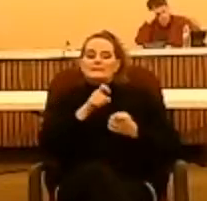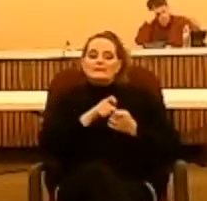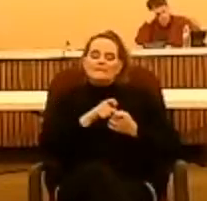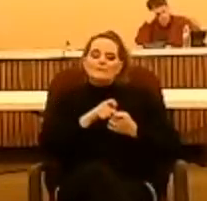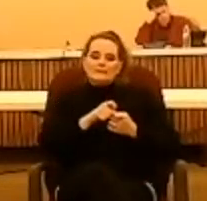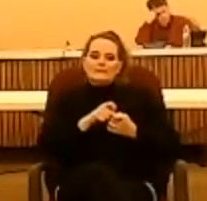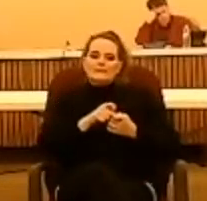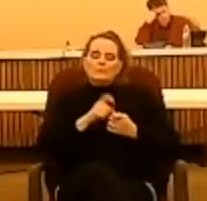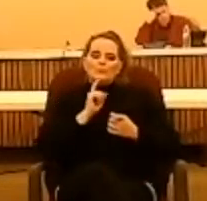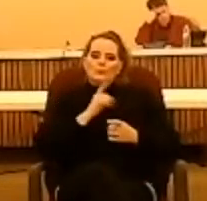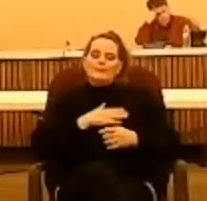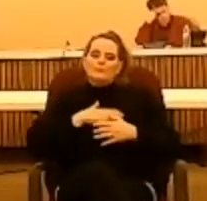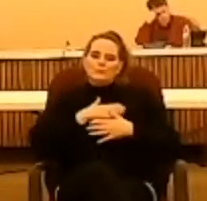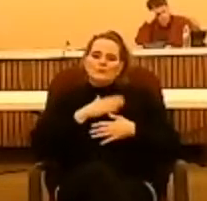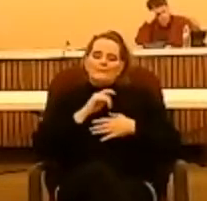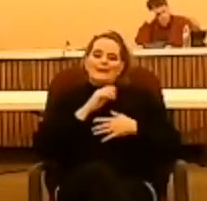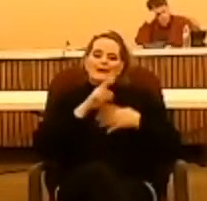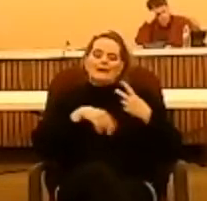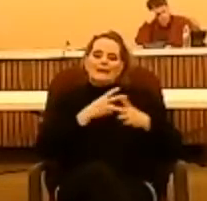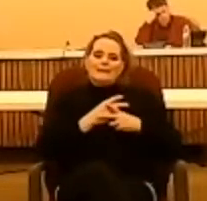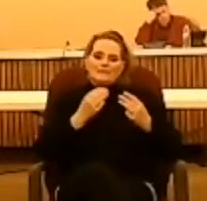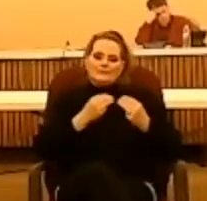specific type of material to help